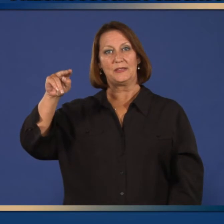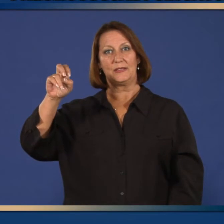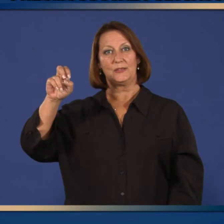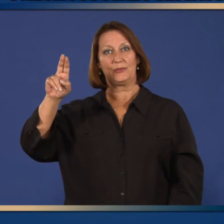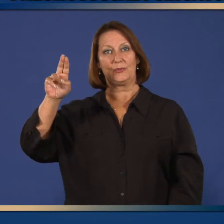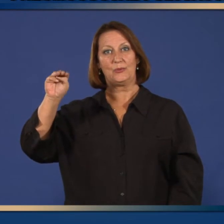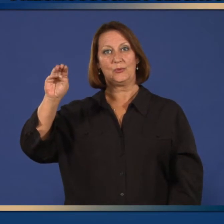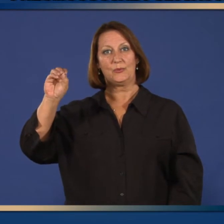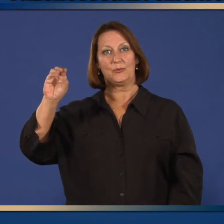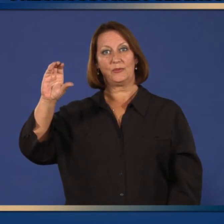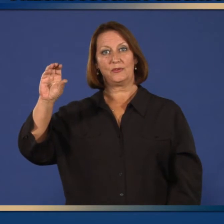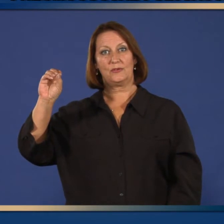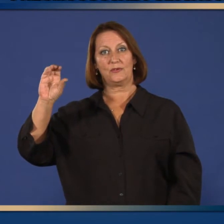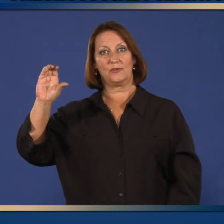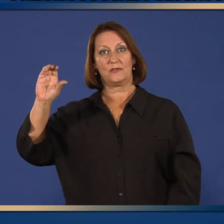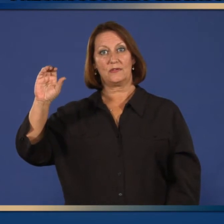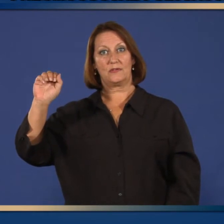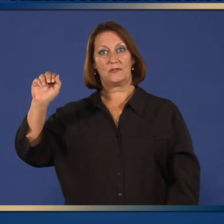Pneumococcal